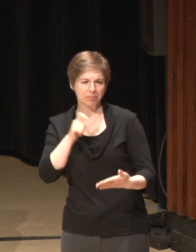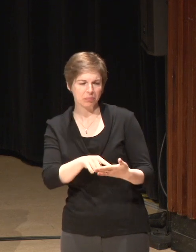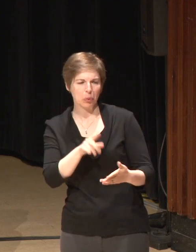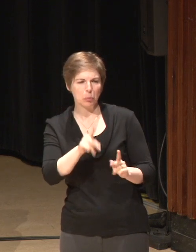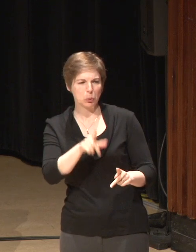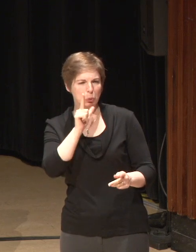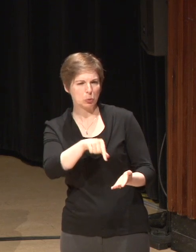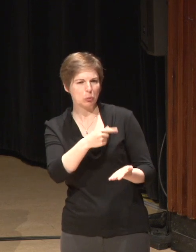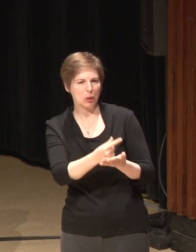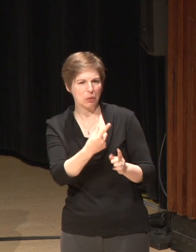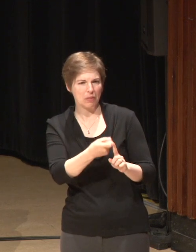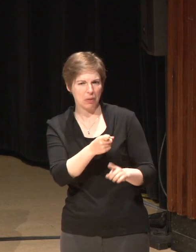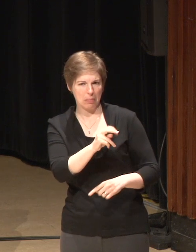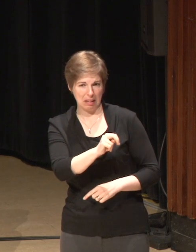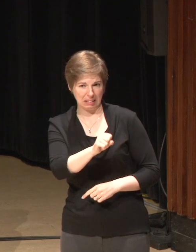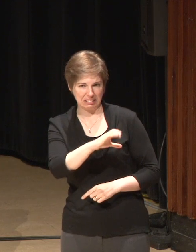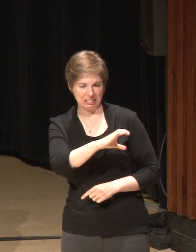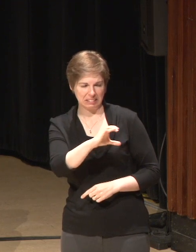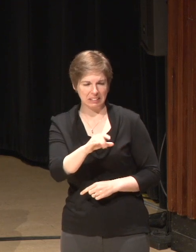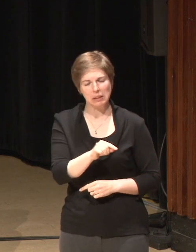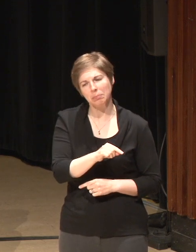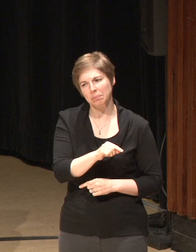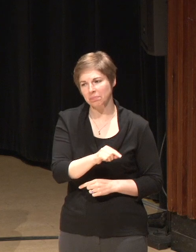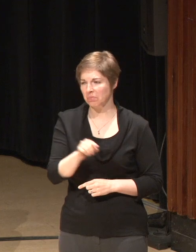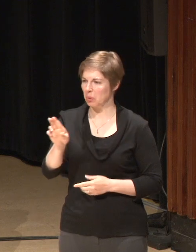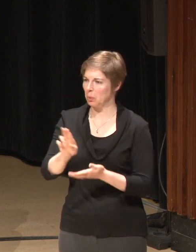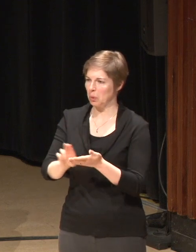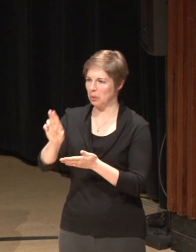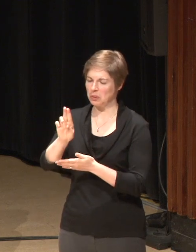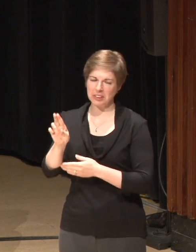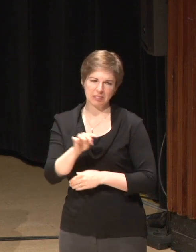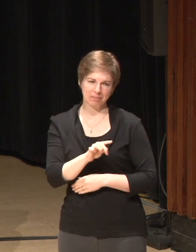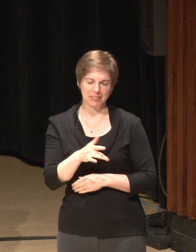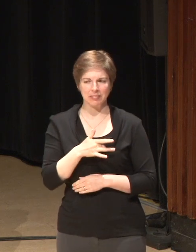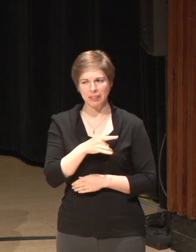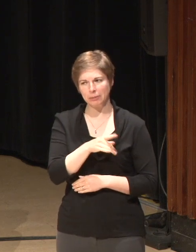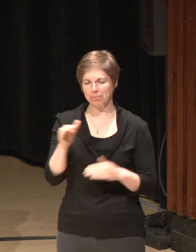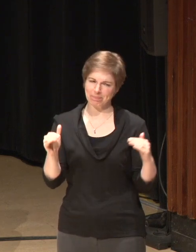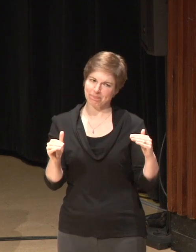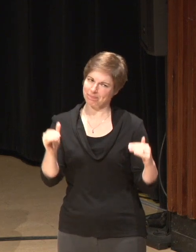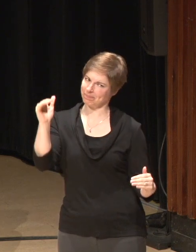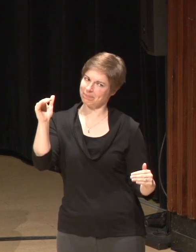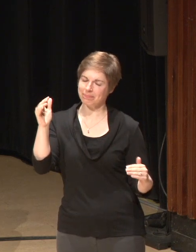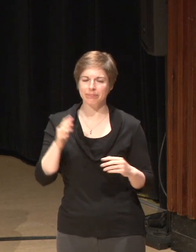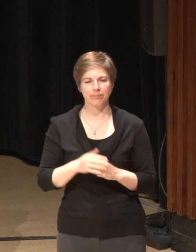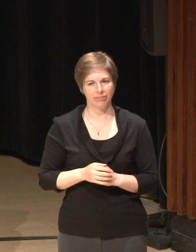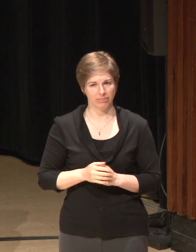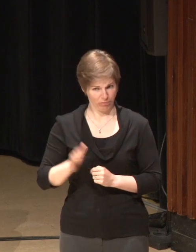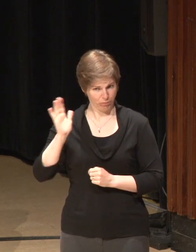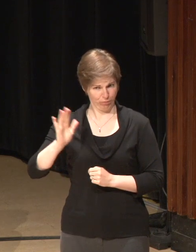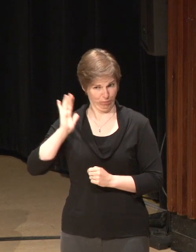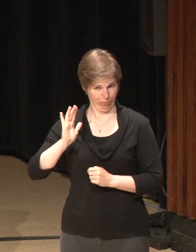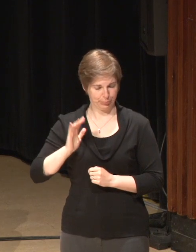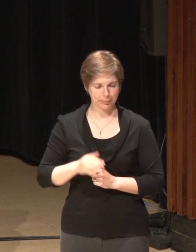education nearly as relevant as university grads. There was a real bias in those days.